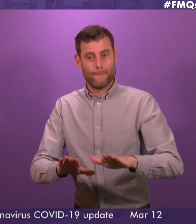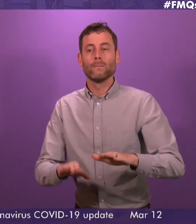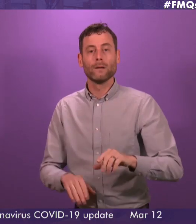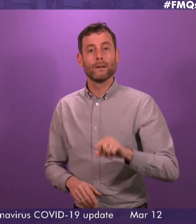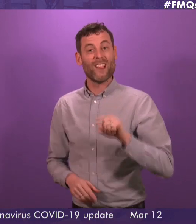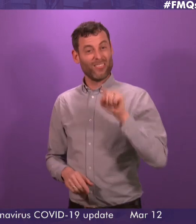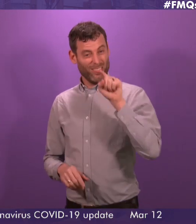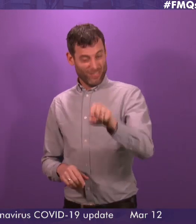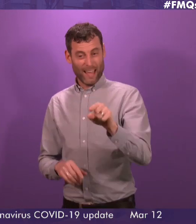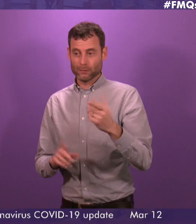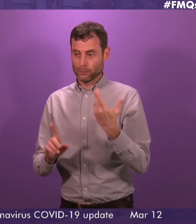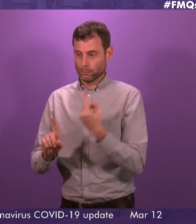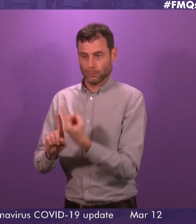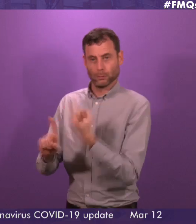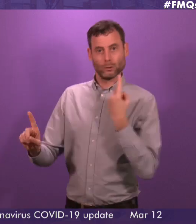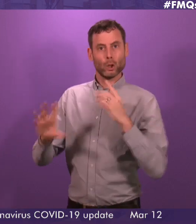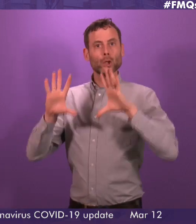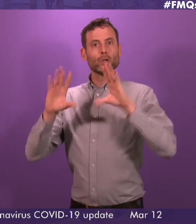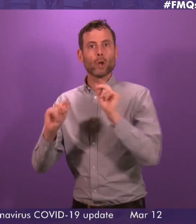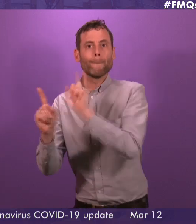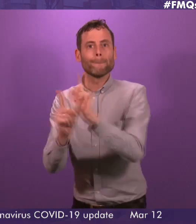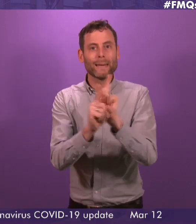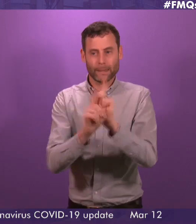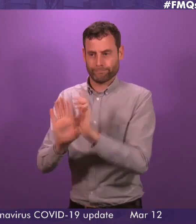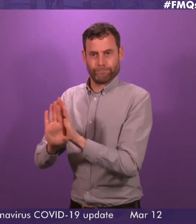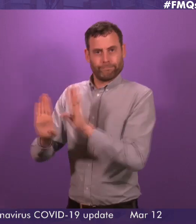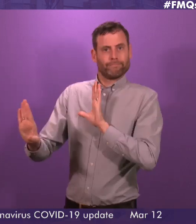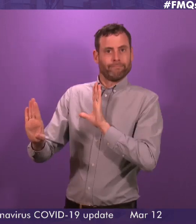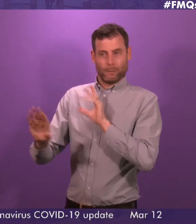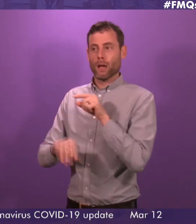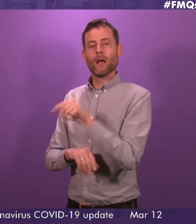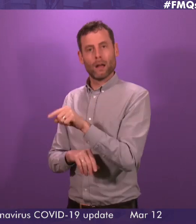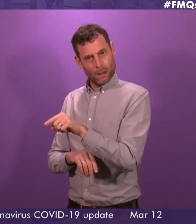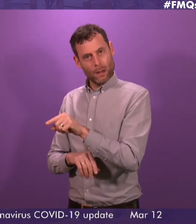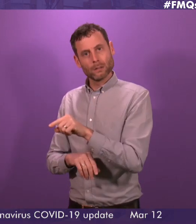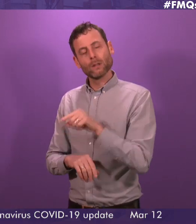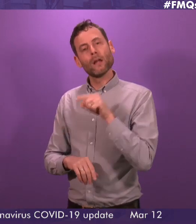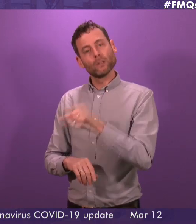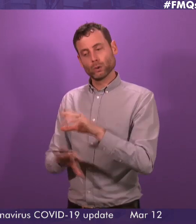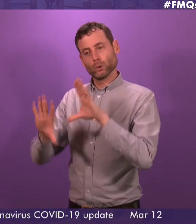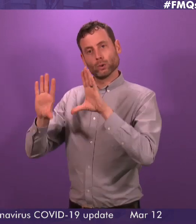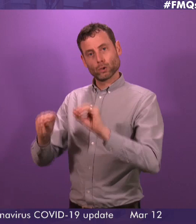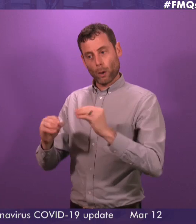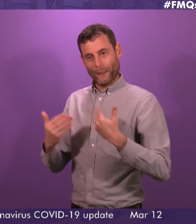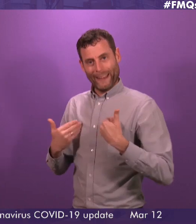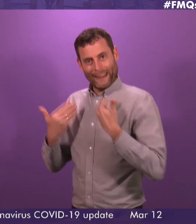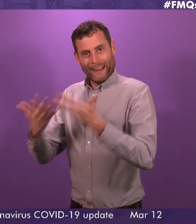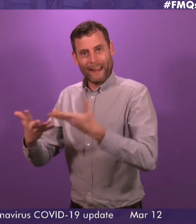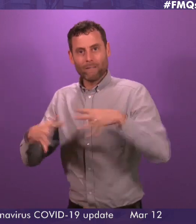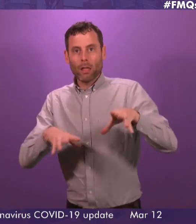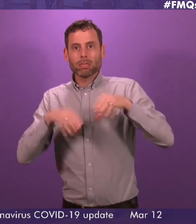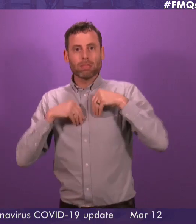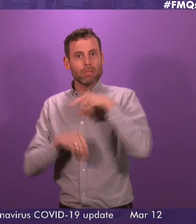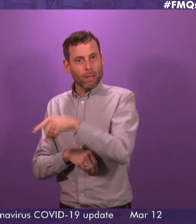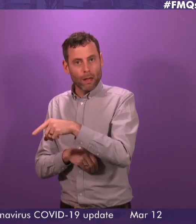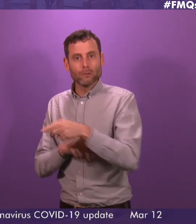social distancing. It's one aspect of social distancing, and it's there in order to prevent spread of the disease. So